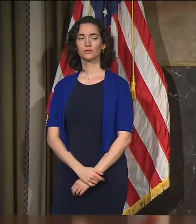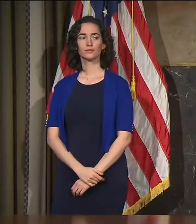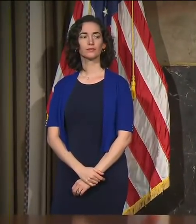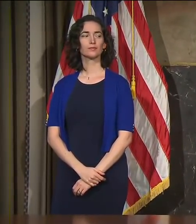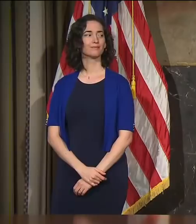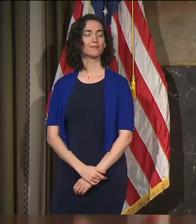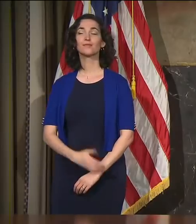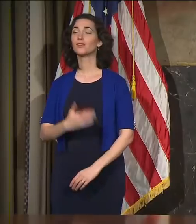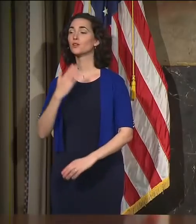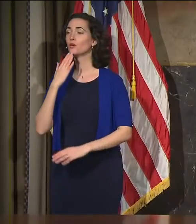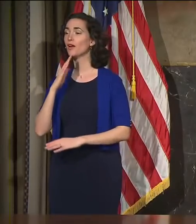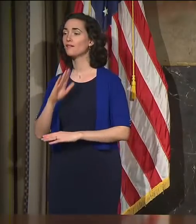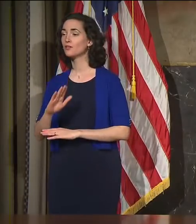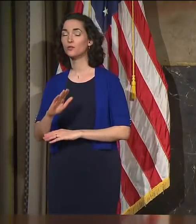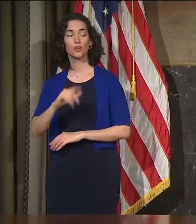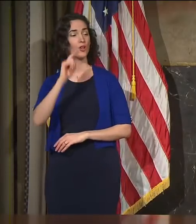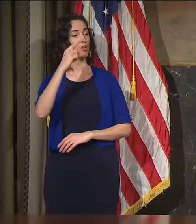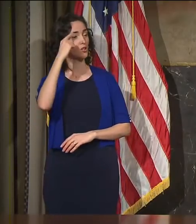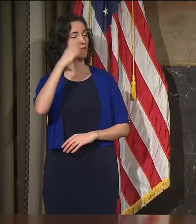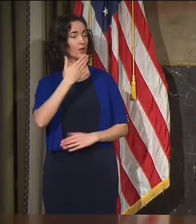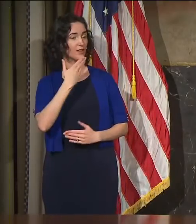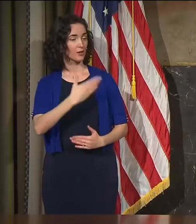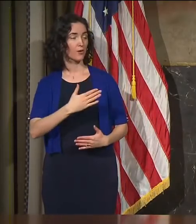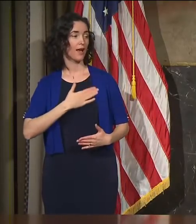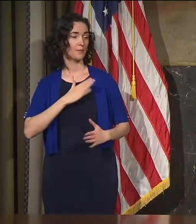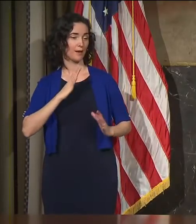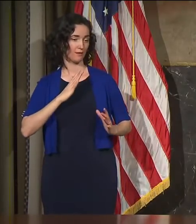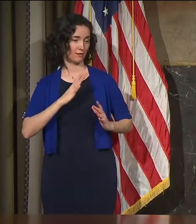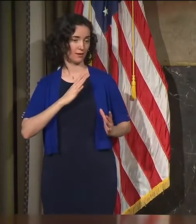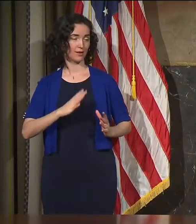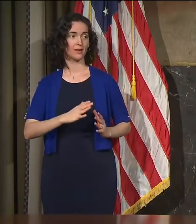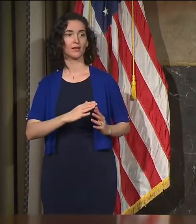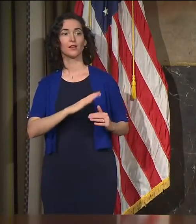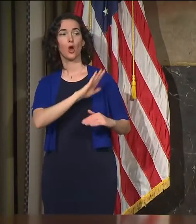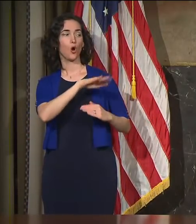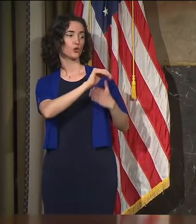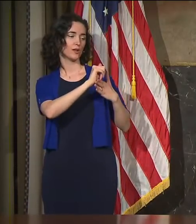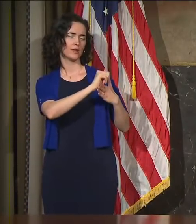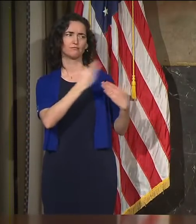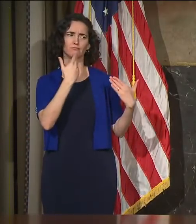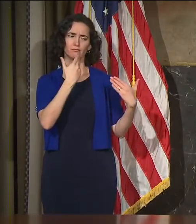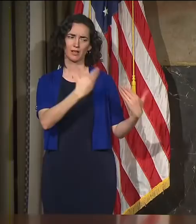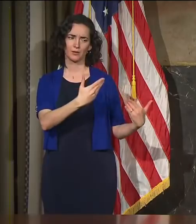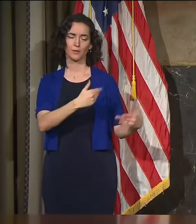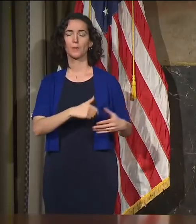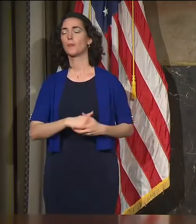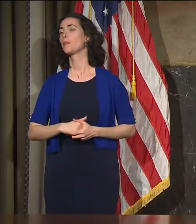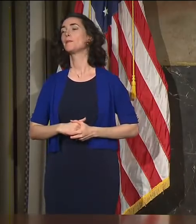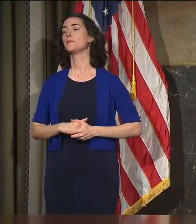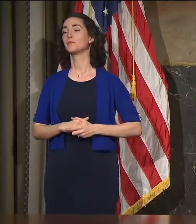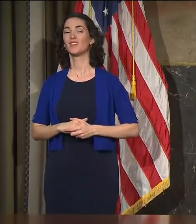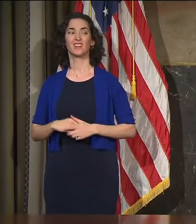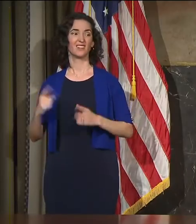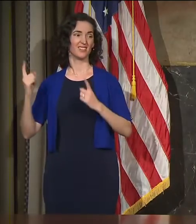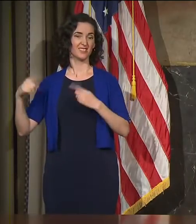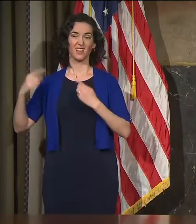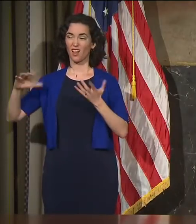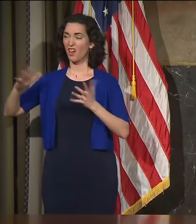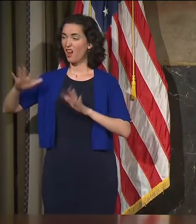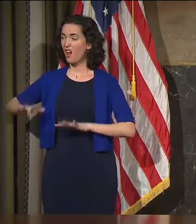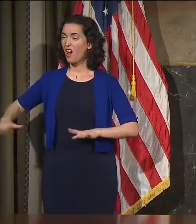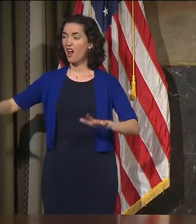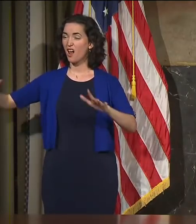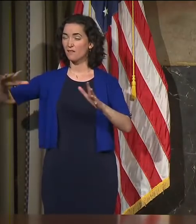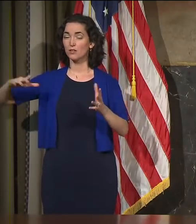Good afternoon. Thank you, Governor. Happy holidays. Thank you for all the leadership that you've shown throughout the course of this crisis.